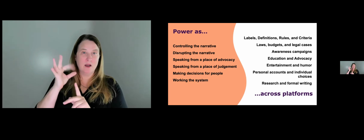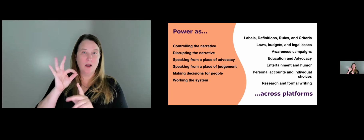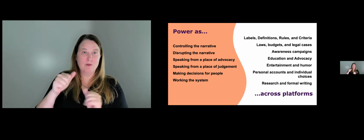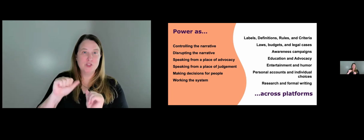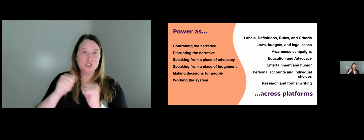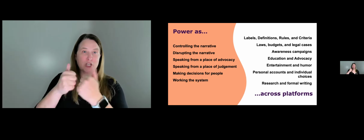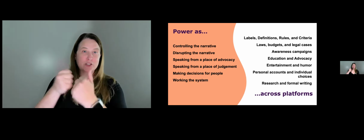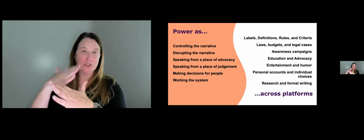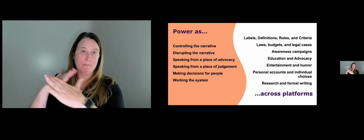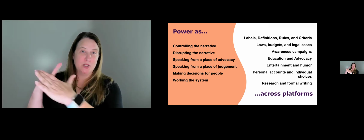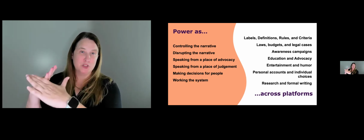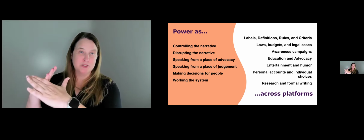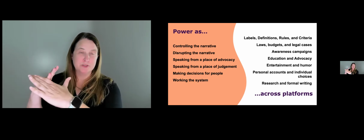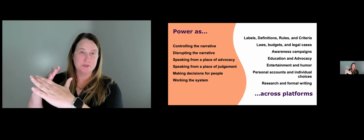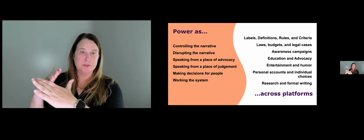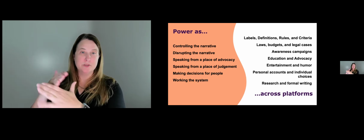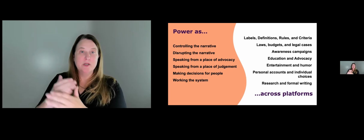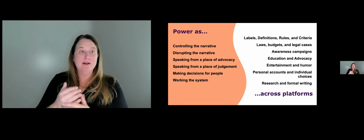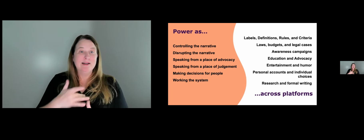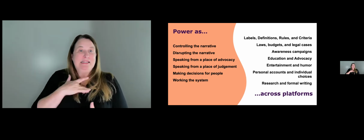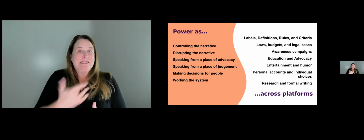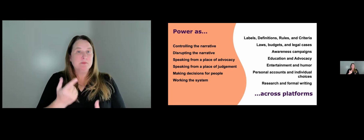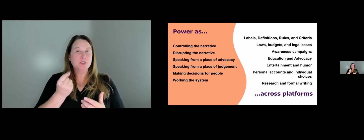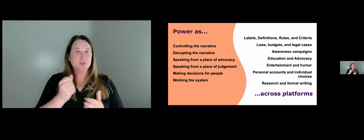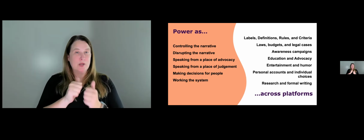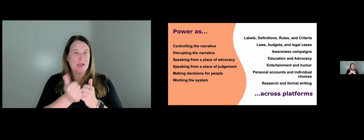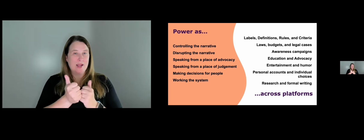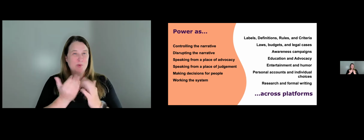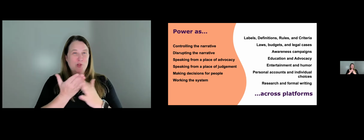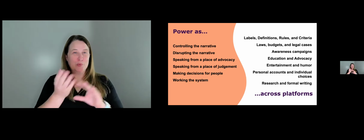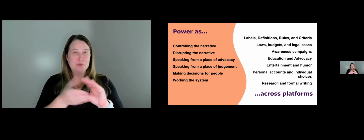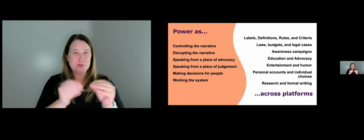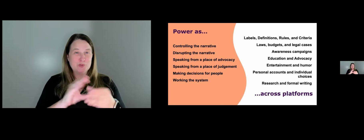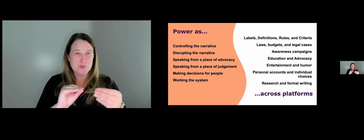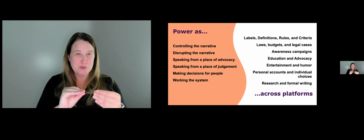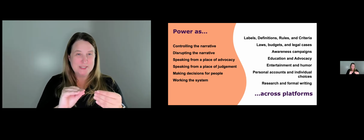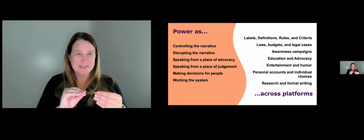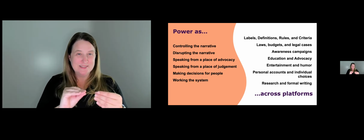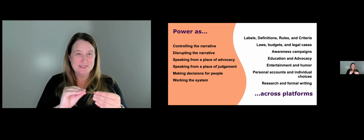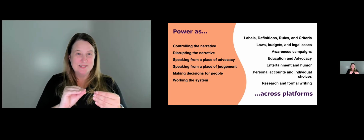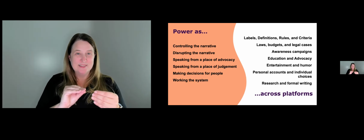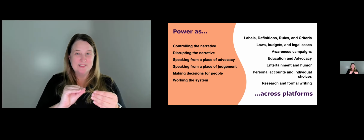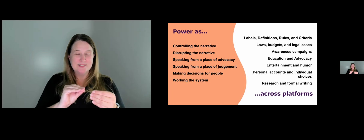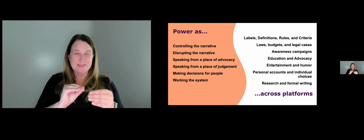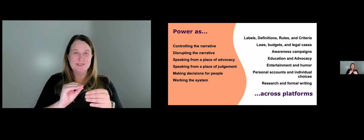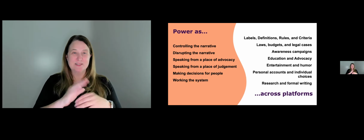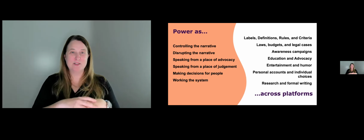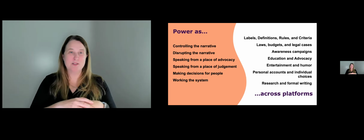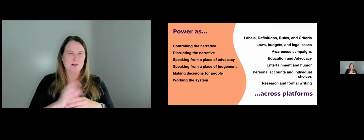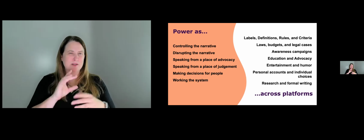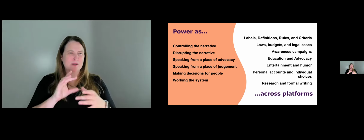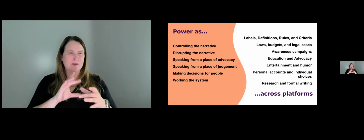the disability community through awareness and their unique challenges. So they do that